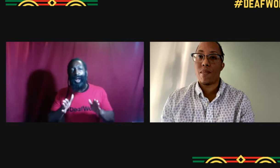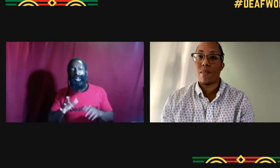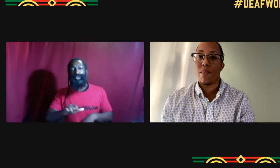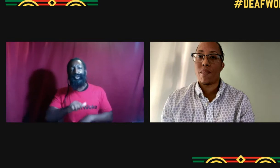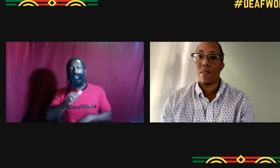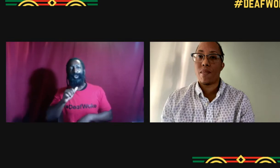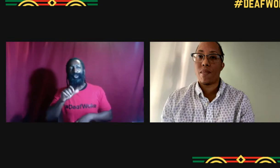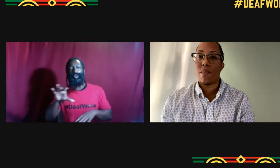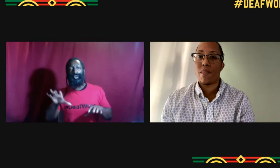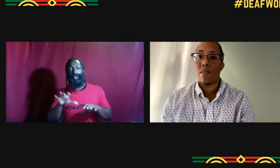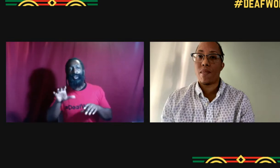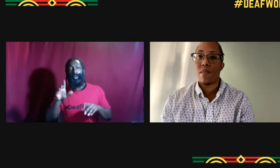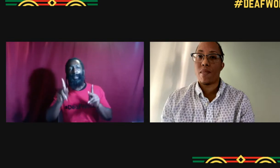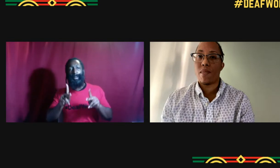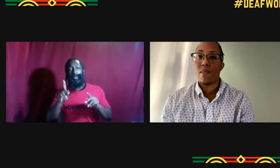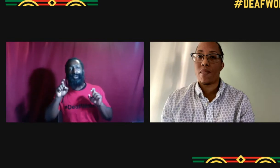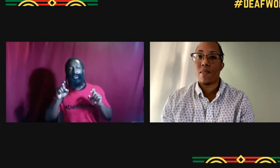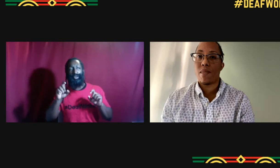Mm-hmm.